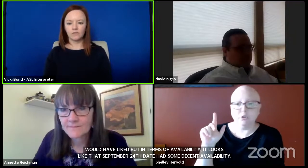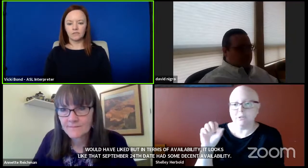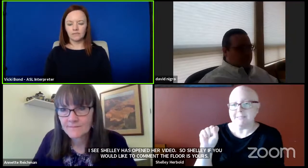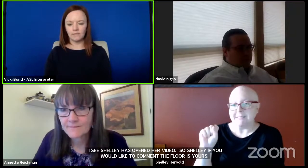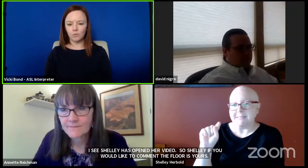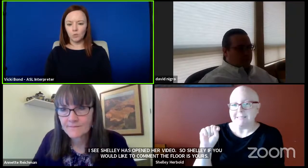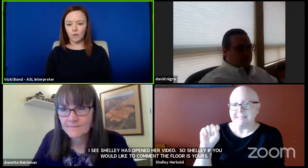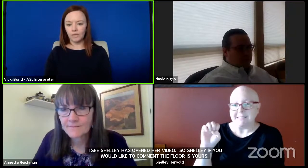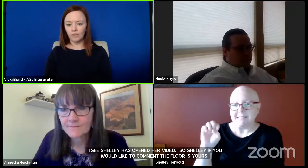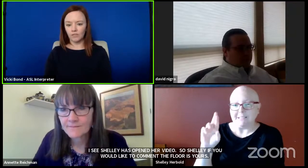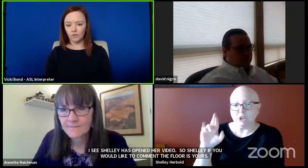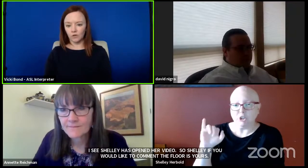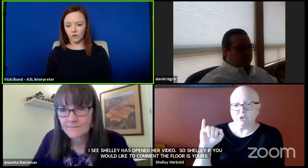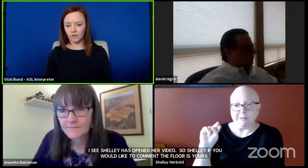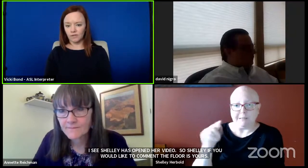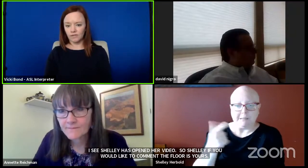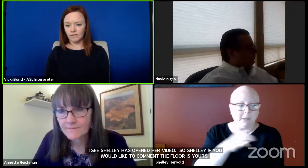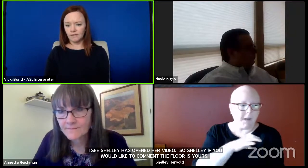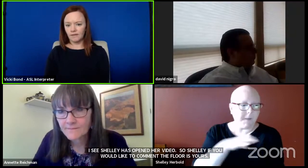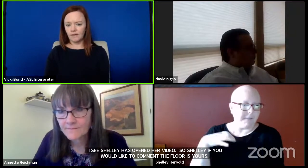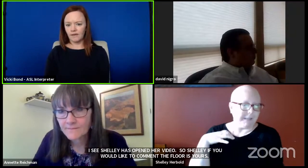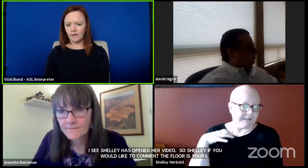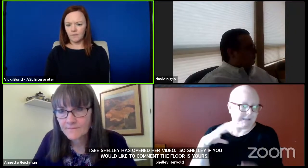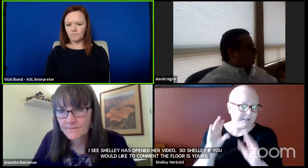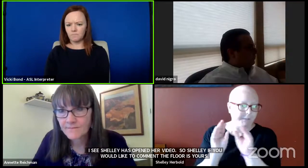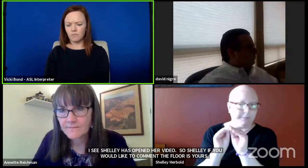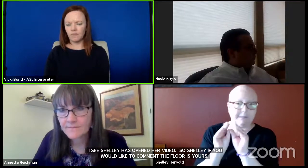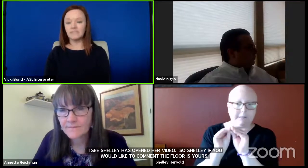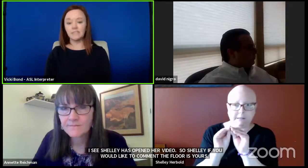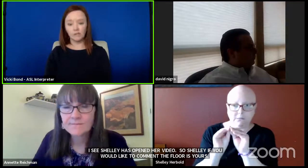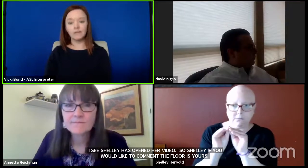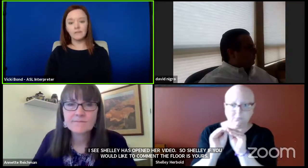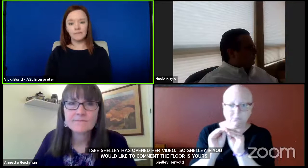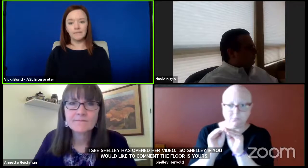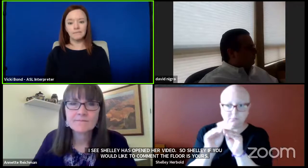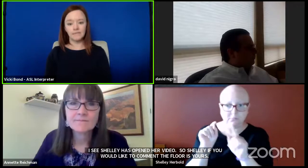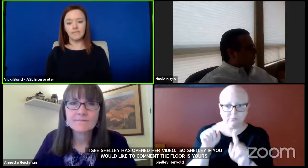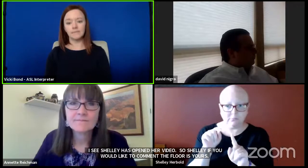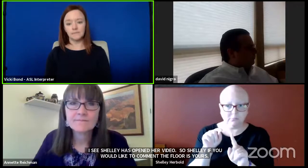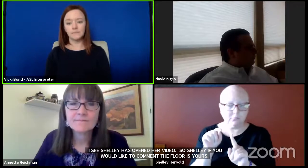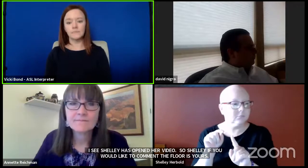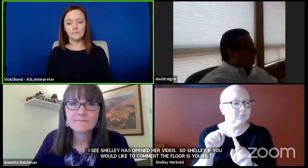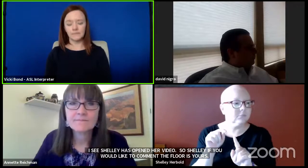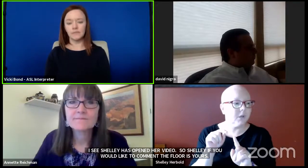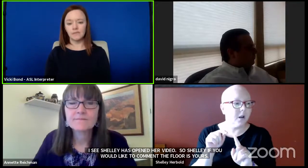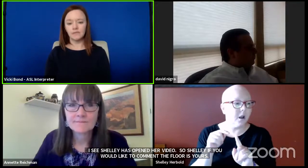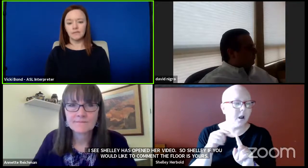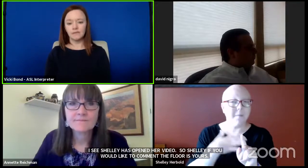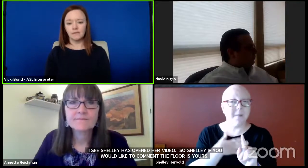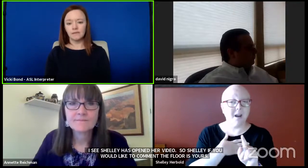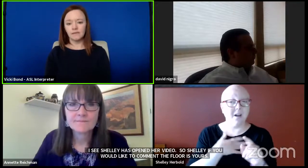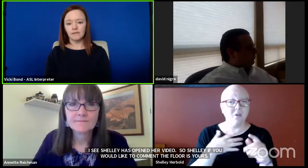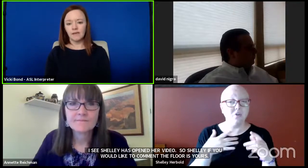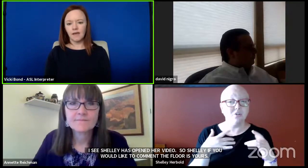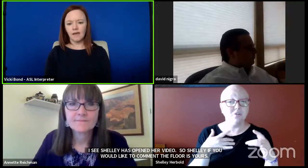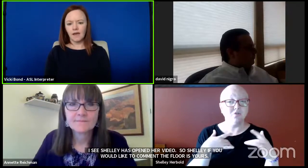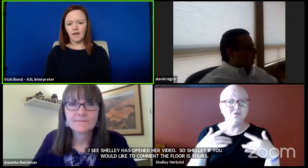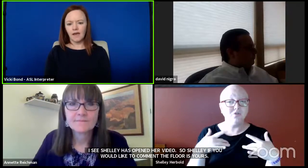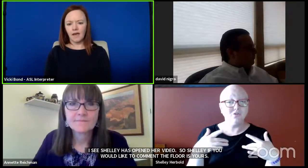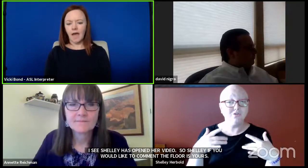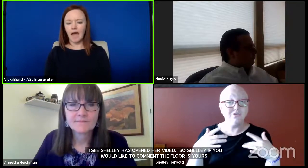As far as the September 23rd, the steering committee meeting,